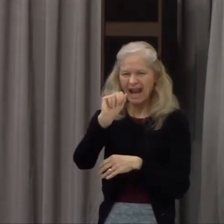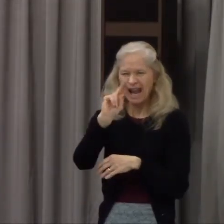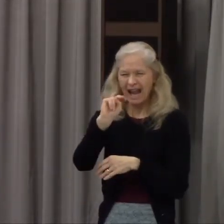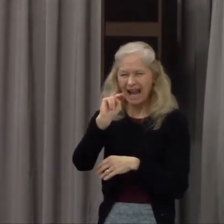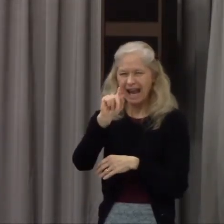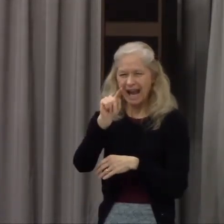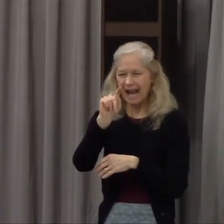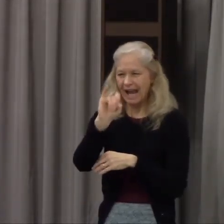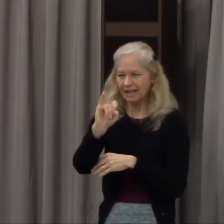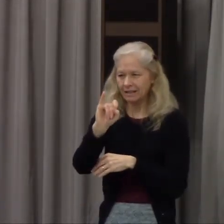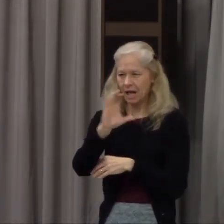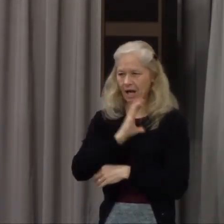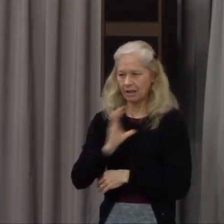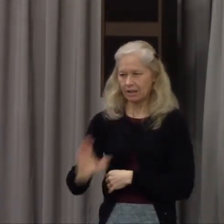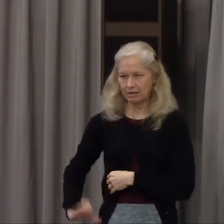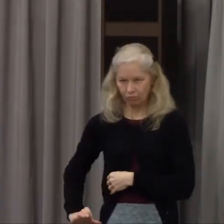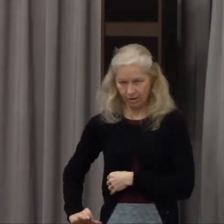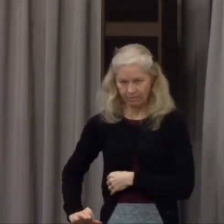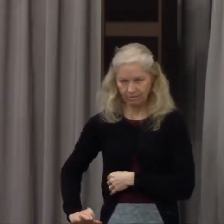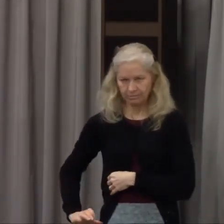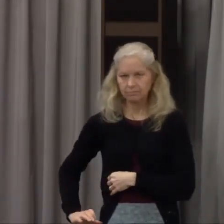the love of the truth that they might be saved.